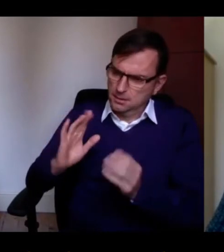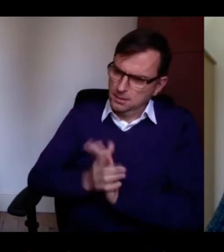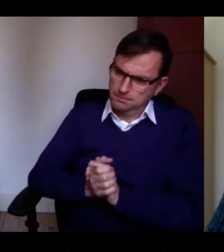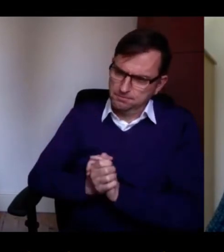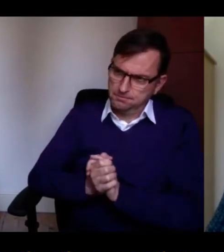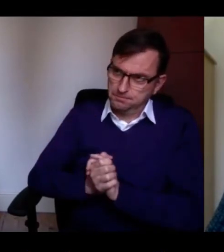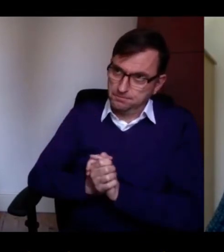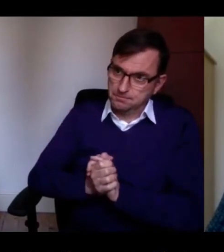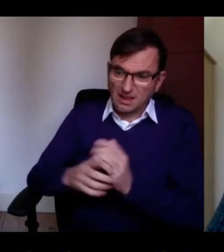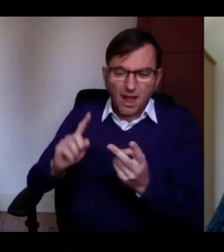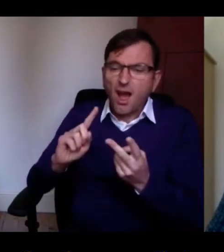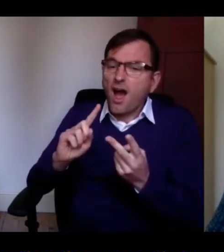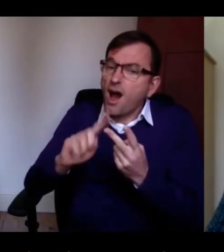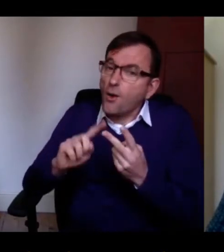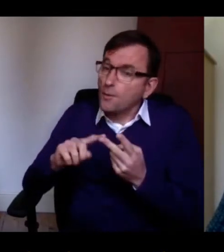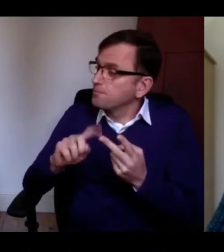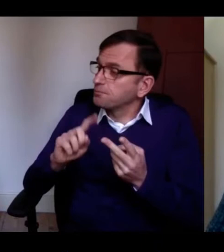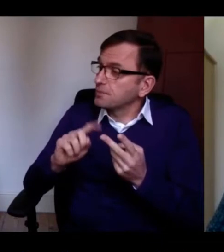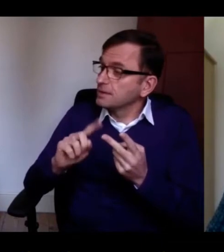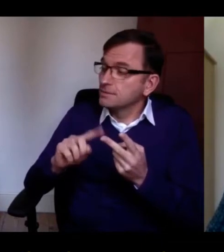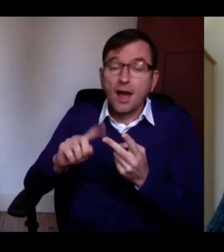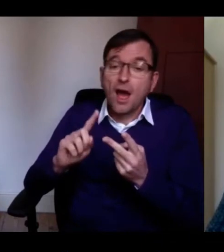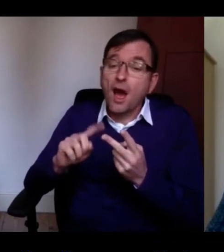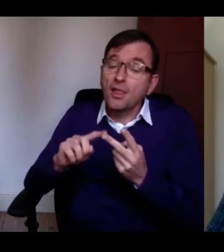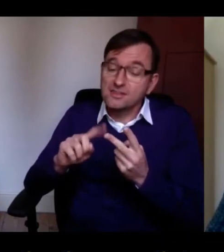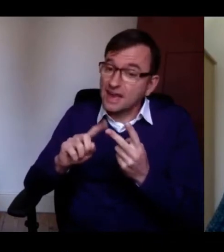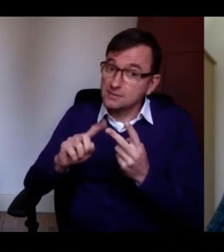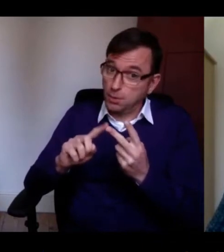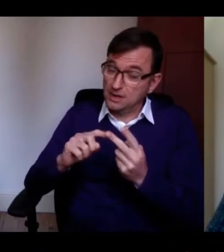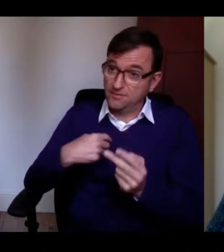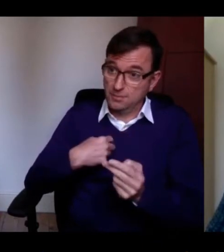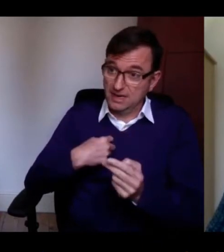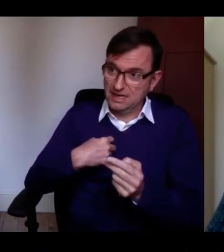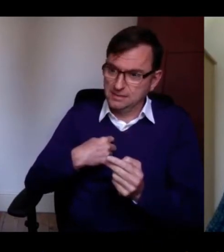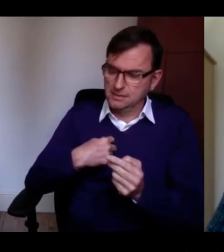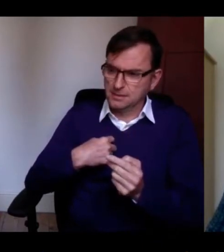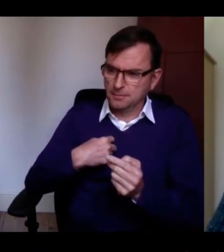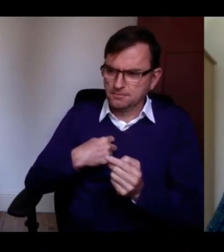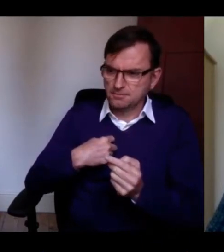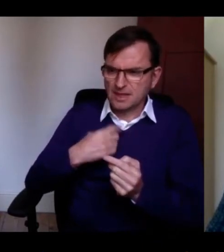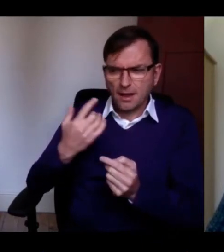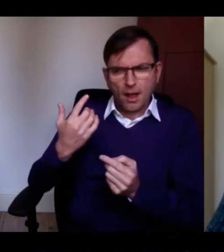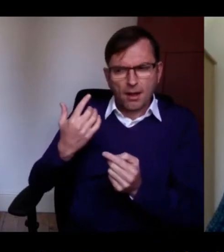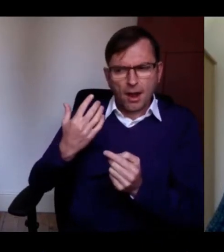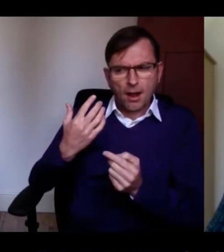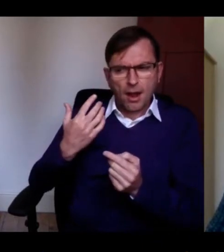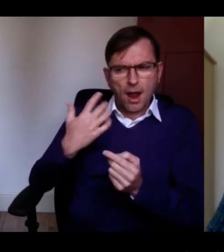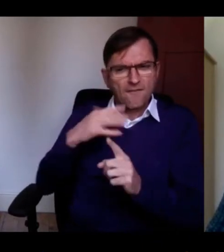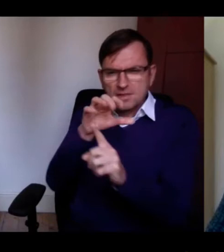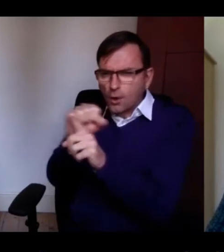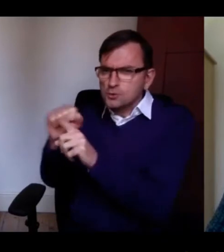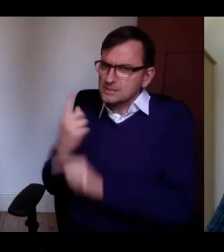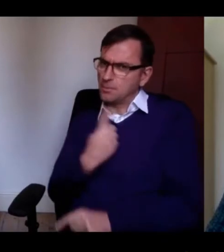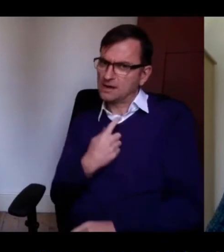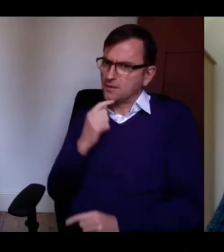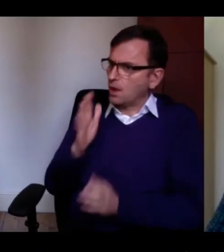worry that you can't, so you don't bother. I suppose the second point with gold for the future would